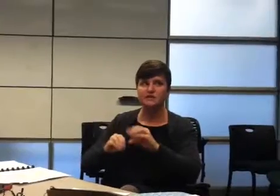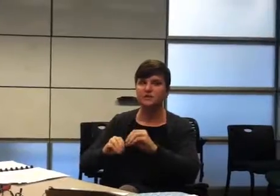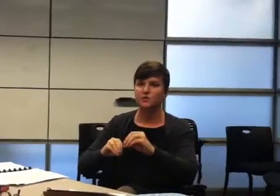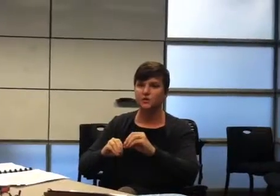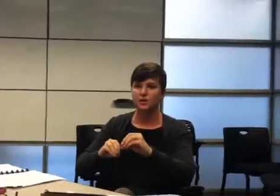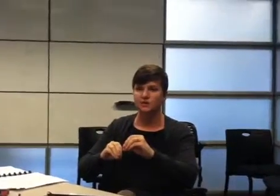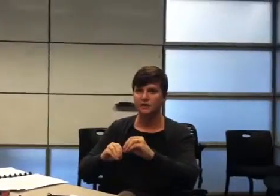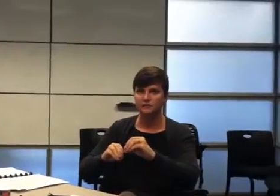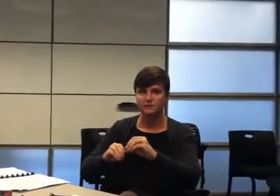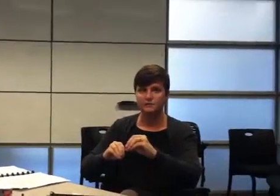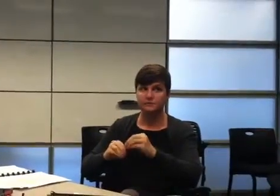not equal quality.